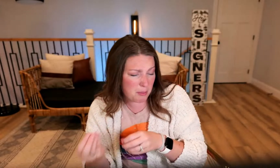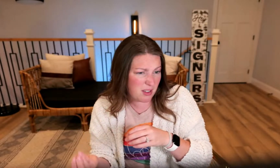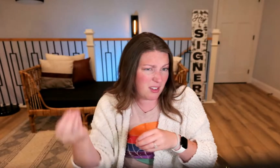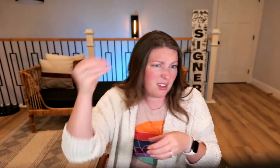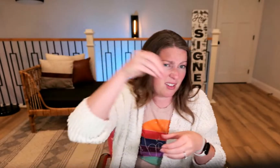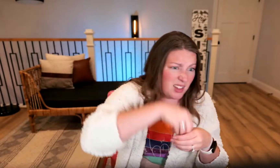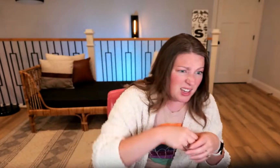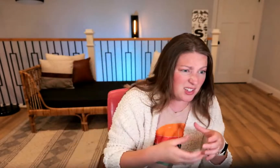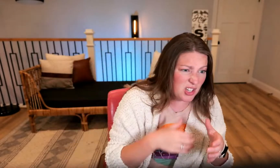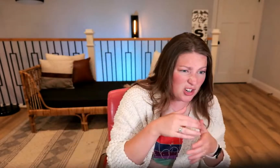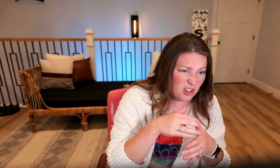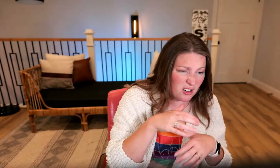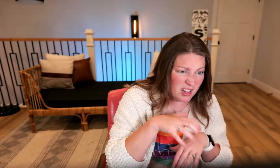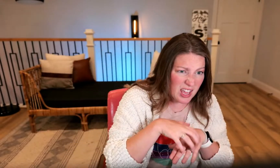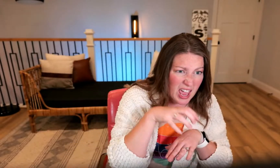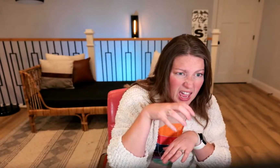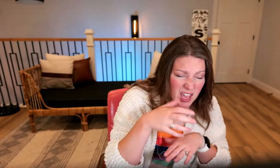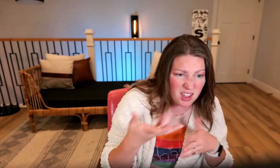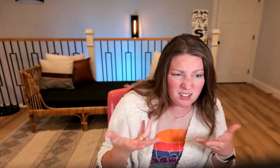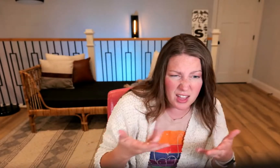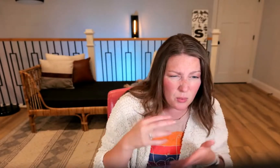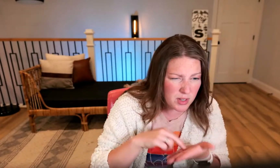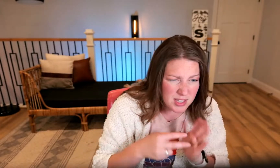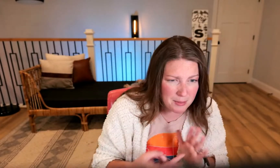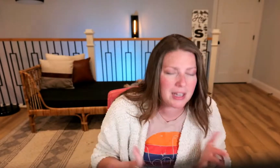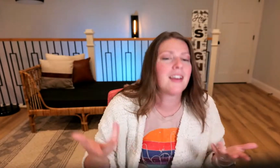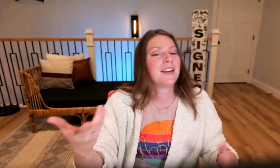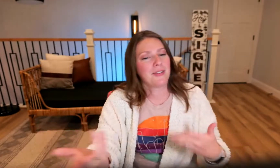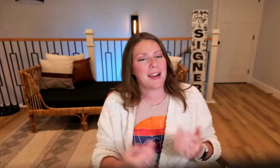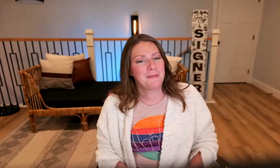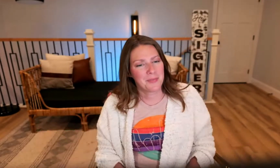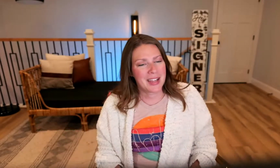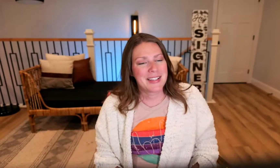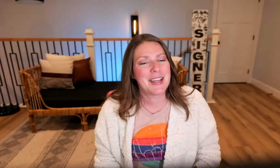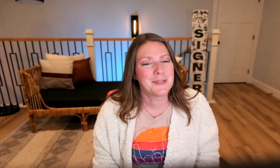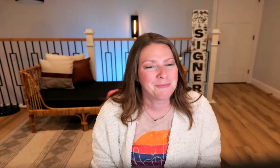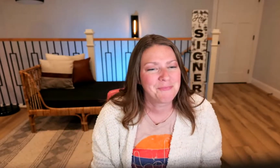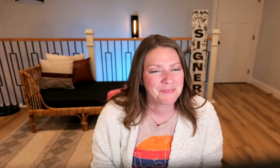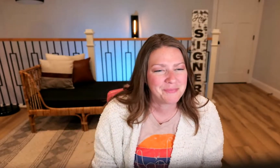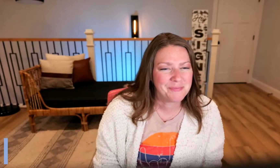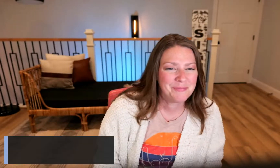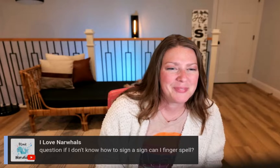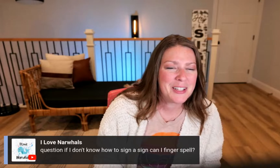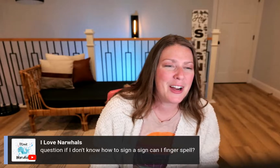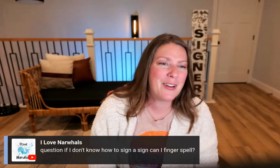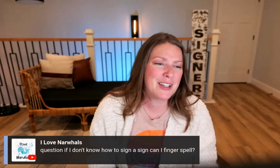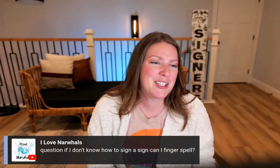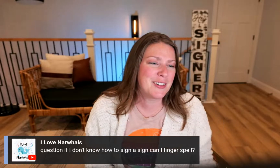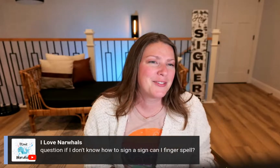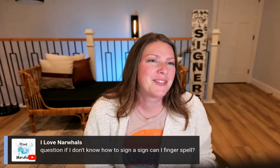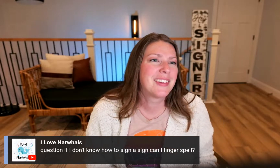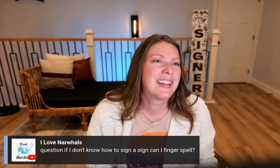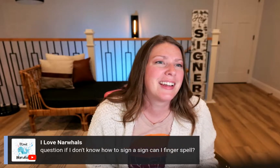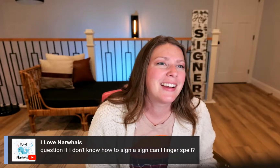pop into your cake, like what does that mean? Right. So great question. All